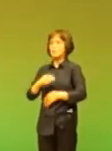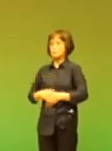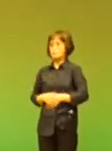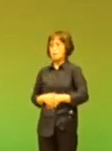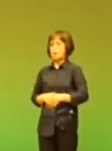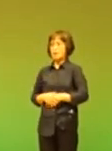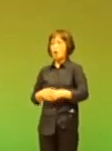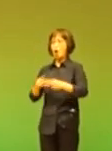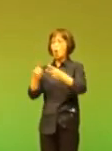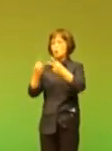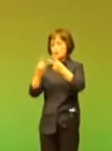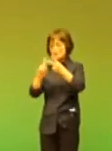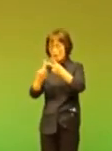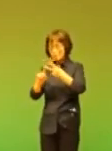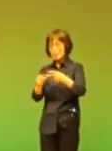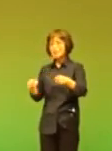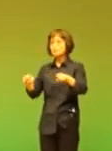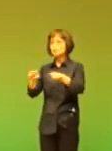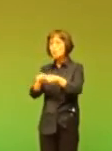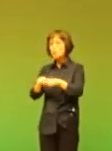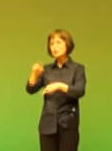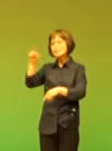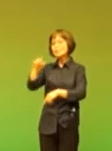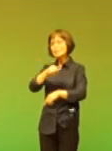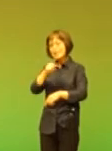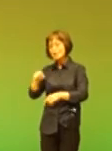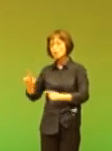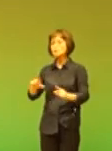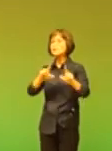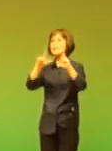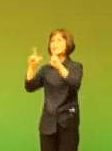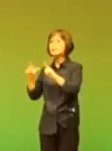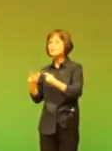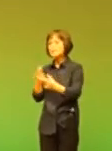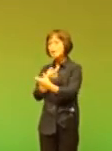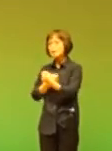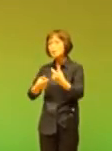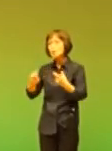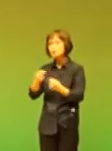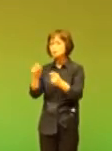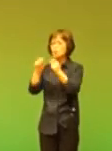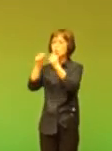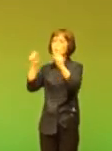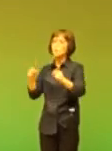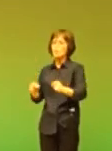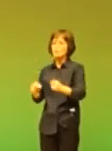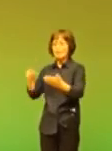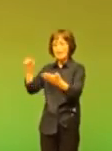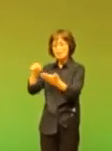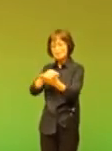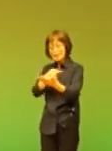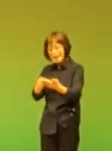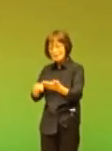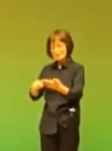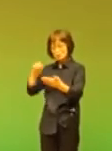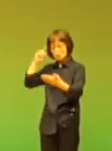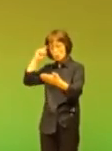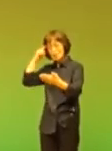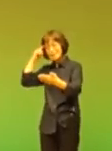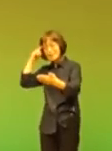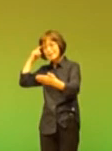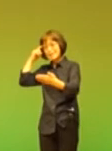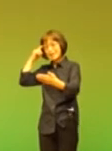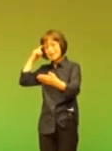live together as humans, seeking solutions to our common problems, or we can follow the path of